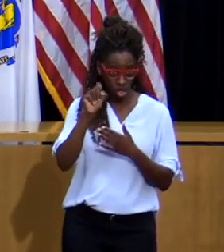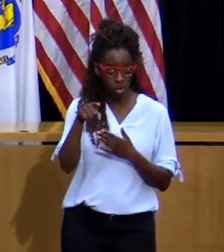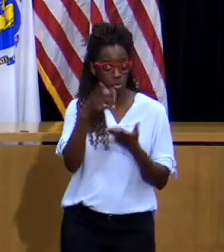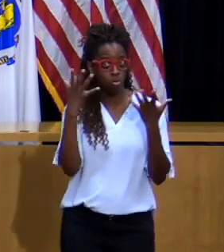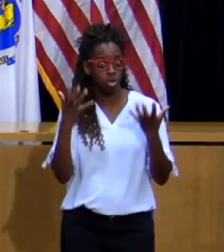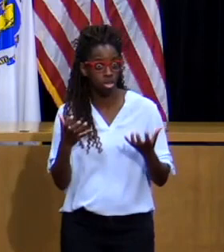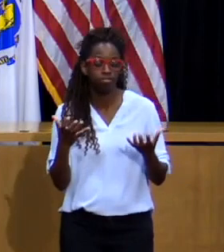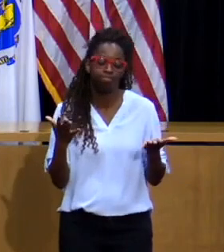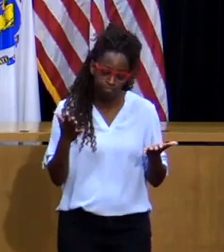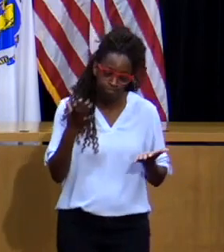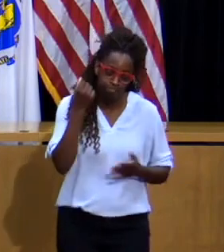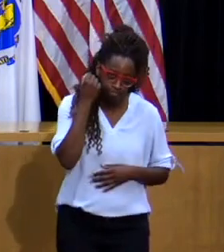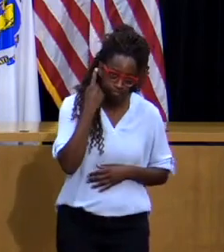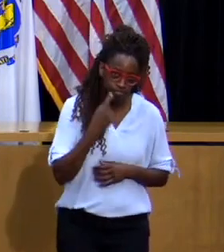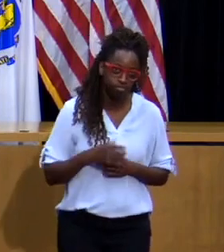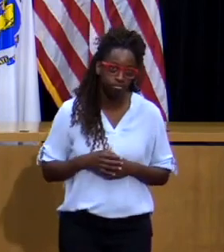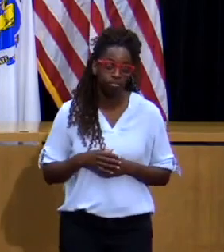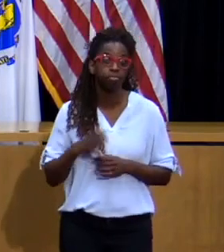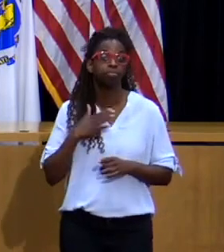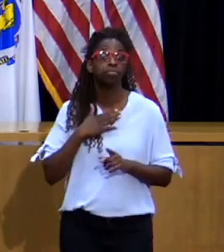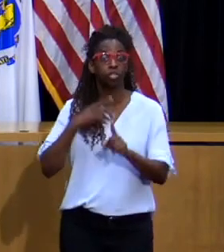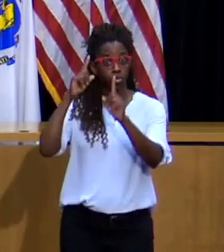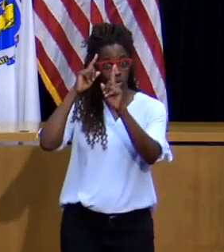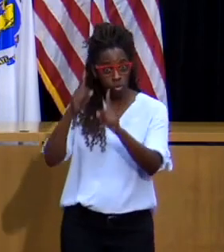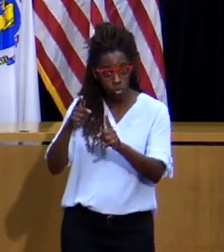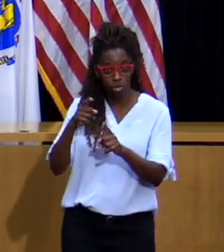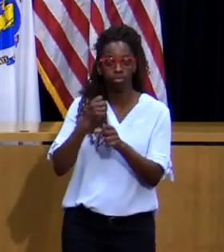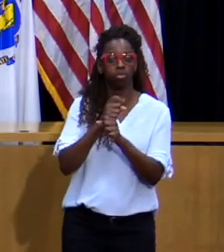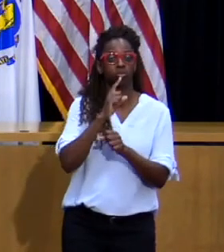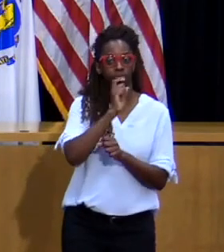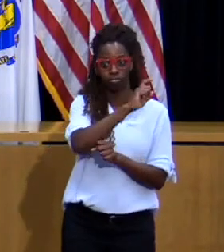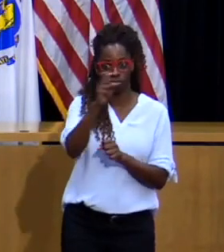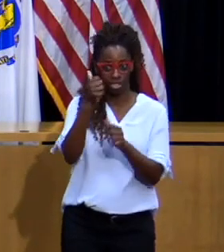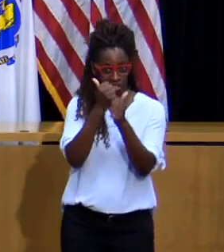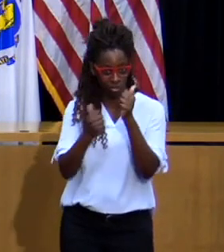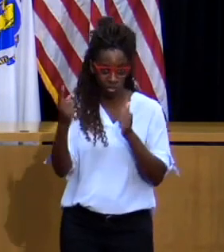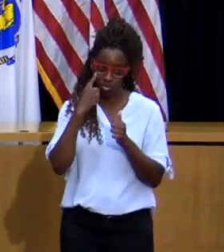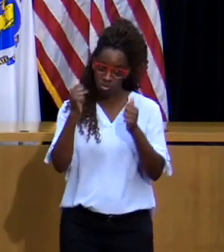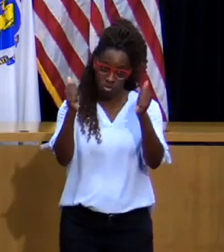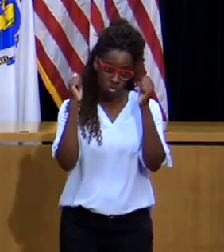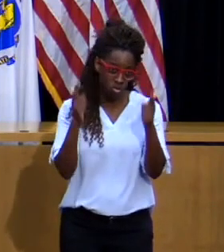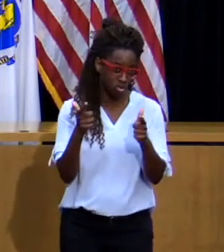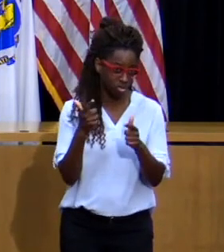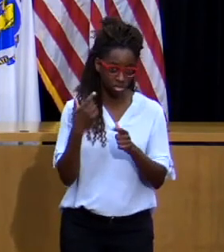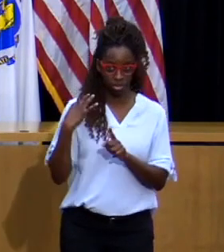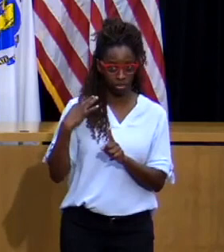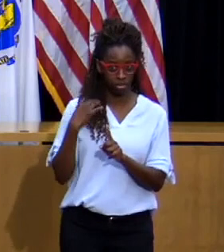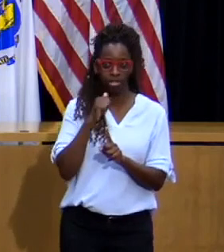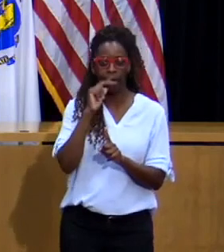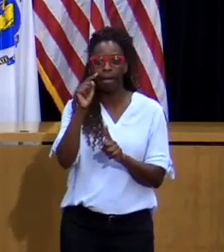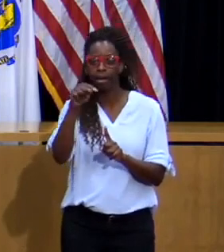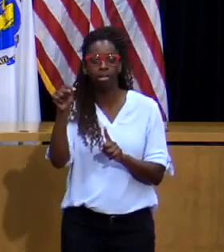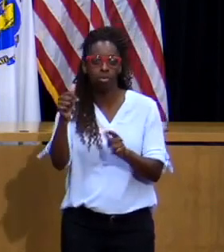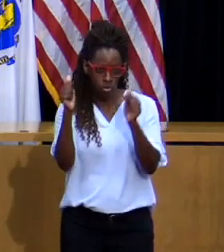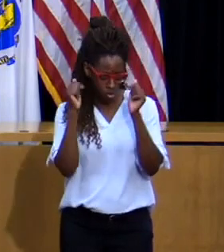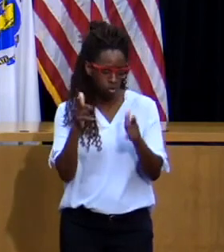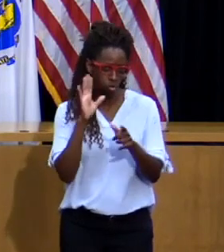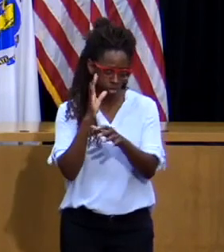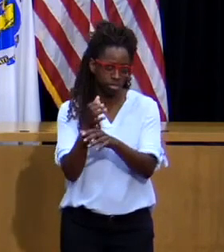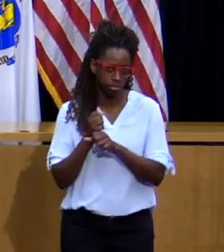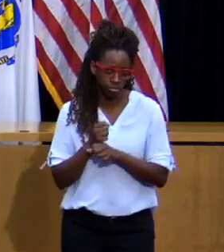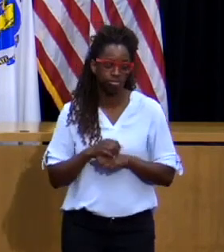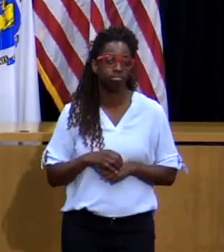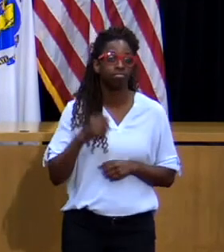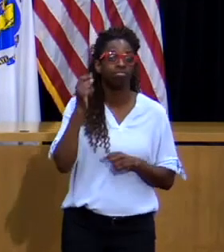eligible person. In terms of your question of when things get back to normal, there's a lot of science that looks at this. People know the term